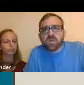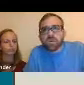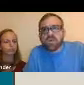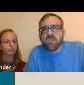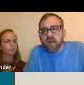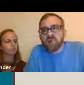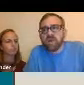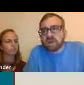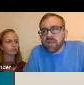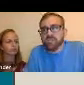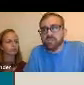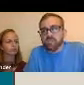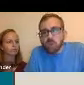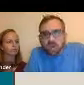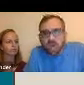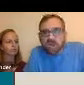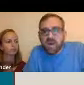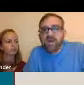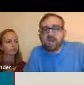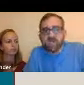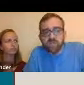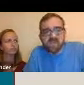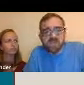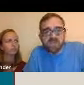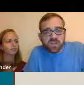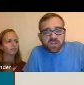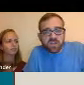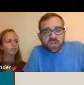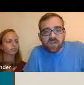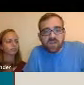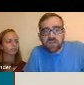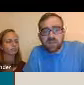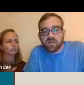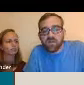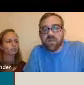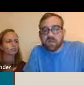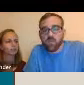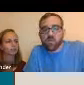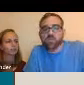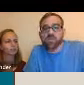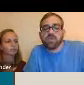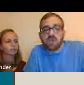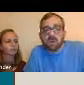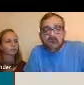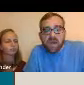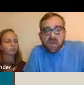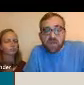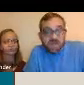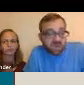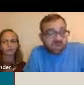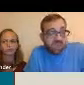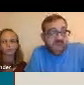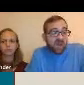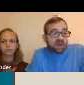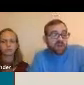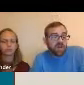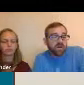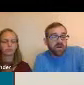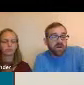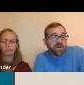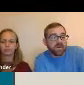maybe we're going to apply to Wycliffe before we retire. And then eventually God made it very clear that we were to apply to join Wycliffe